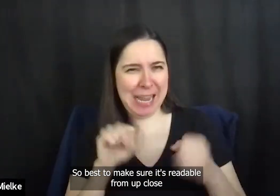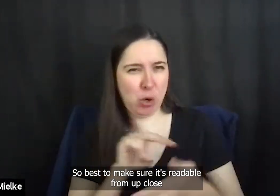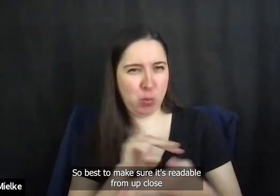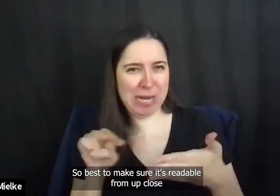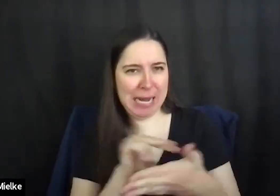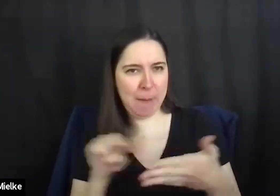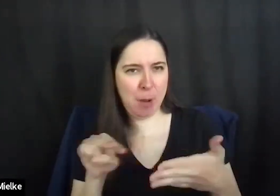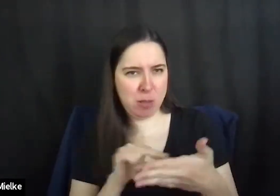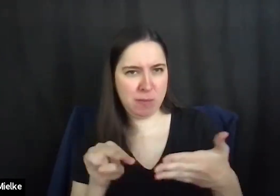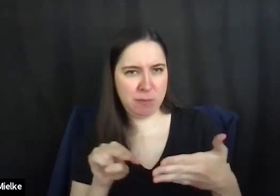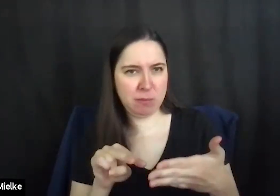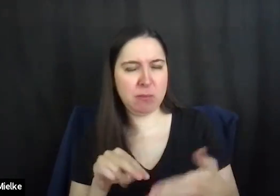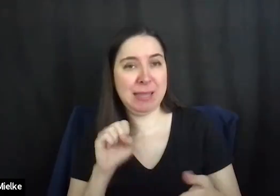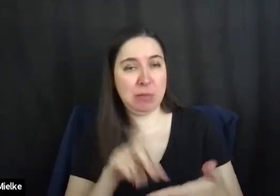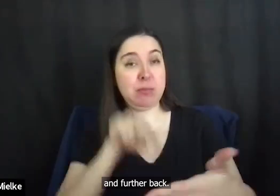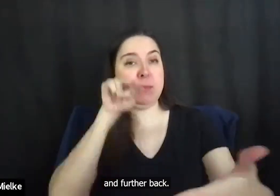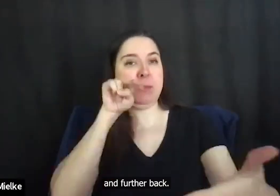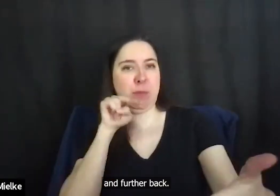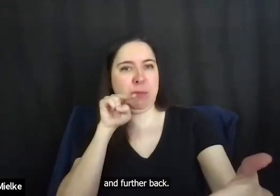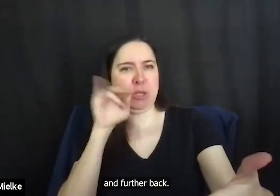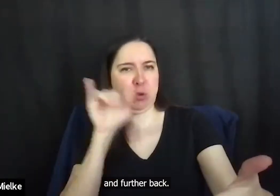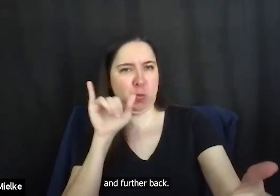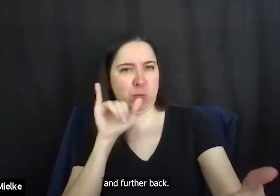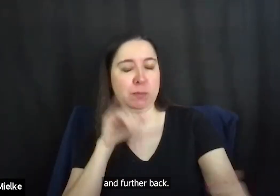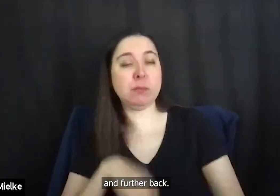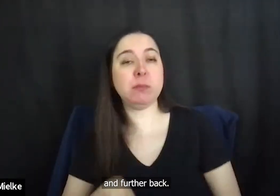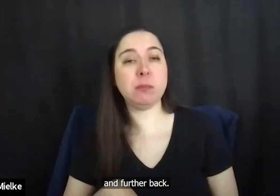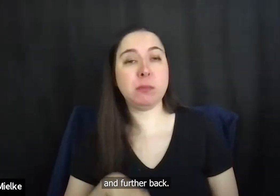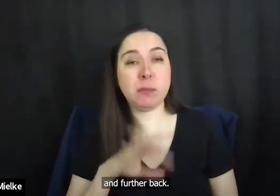close and further back.